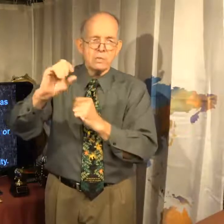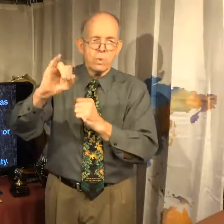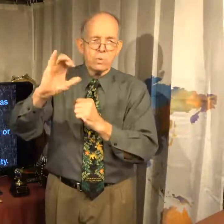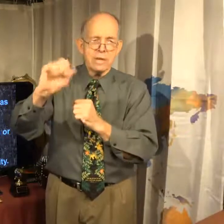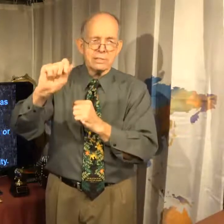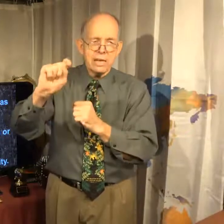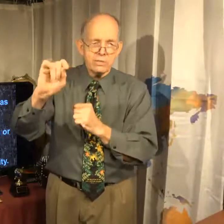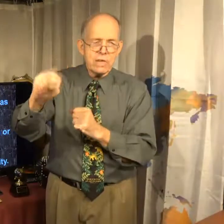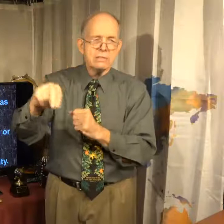for gratification,